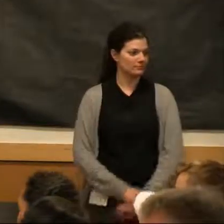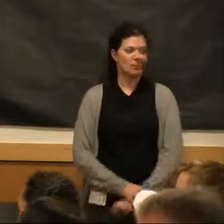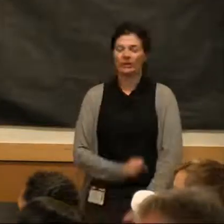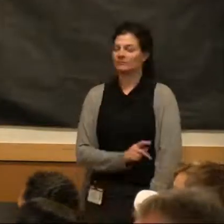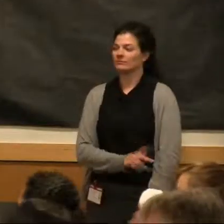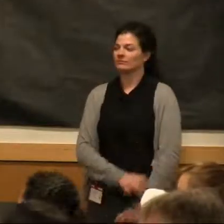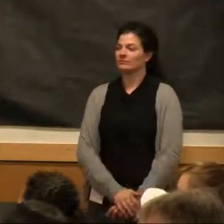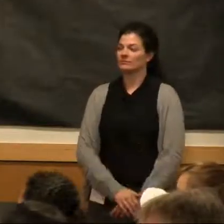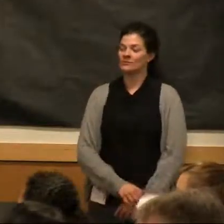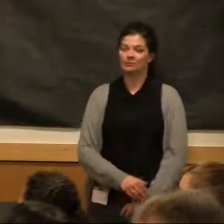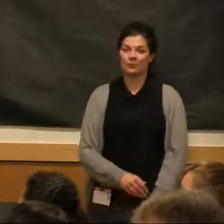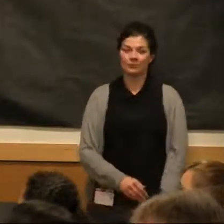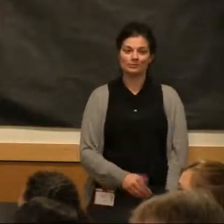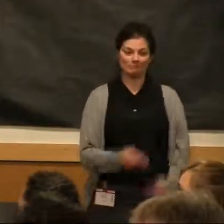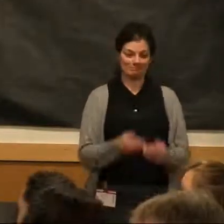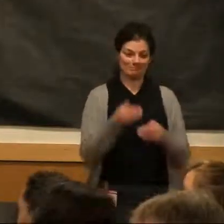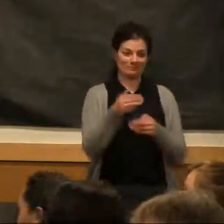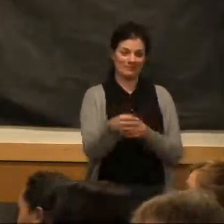So our next speaker